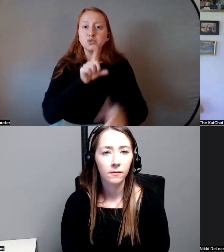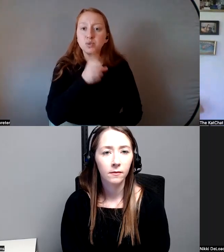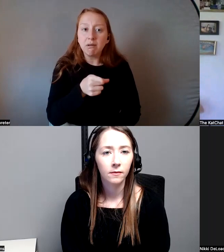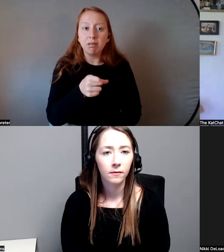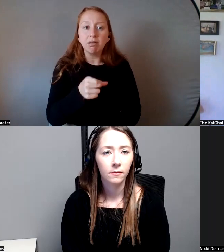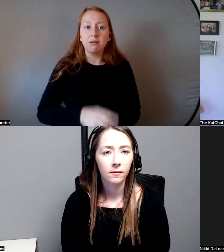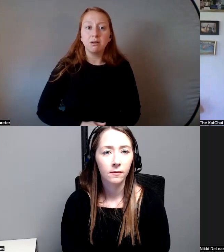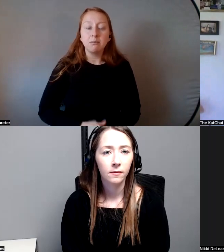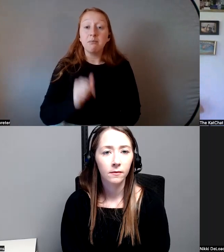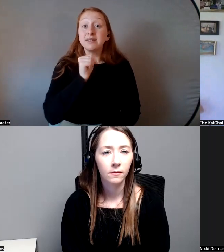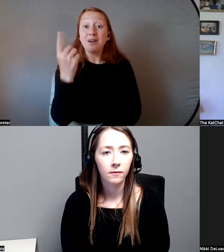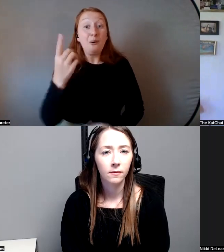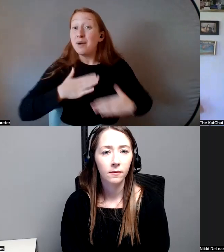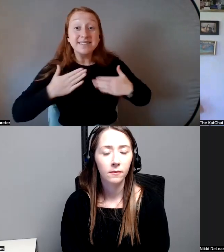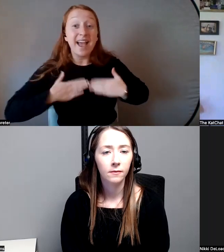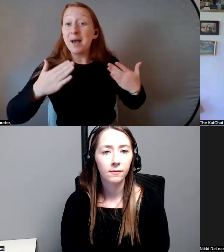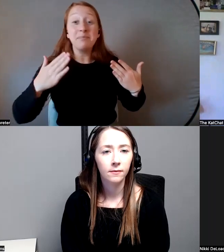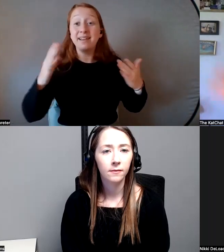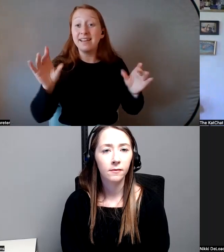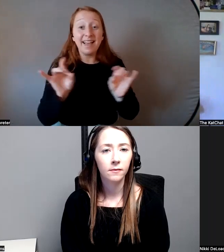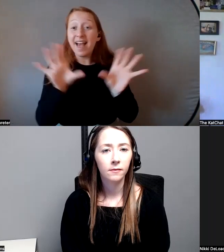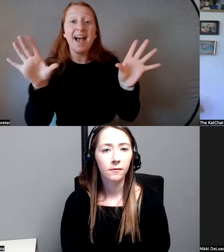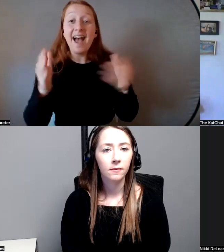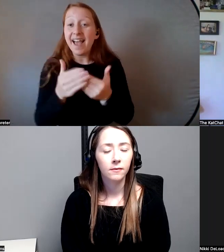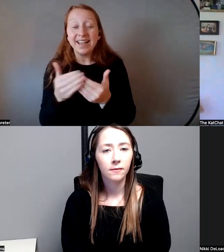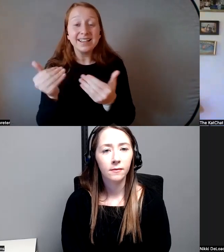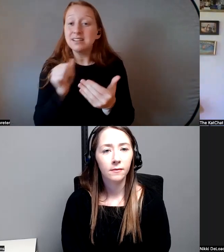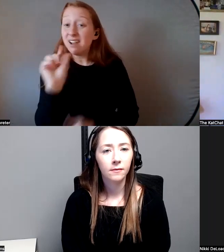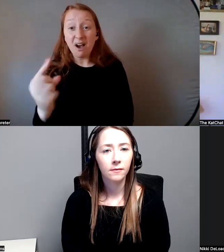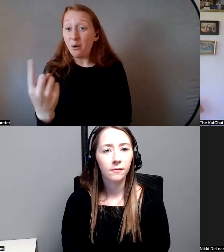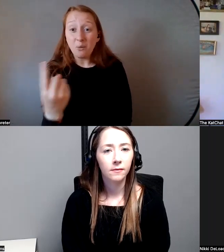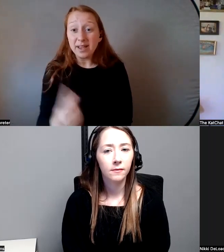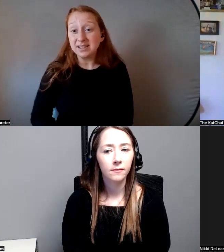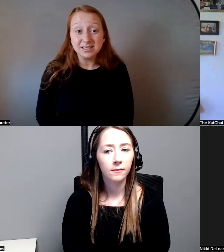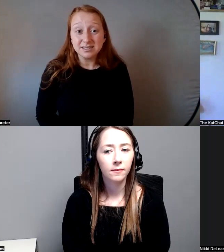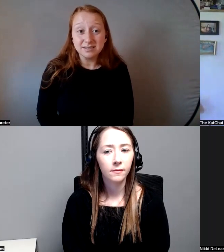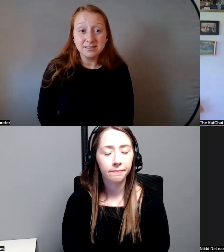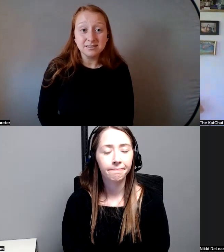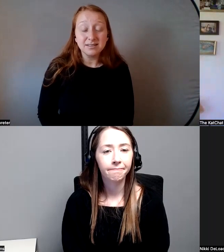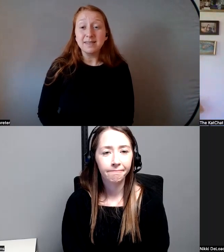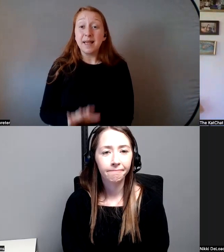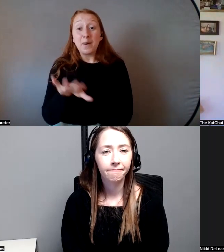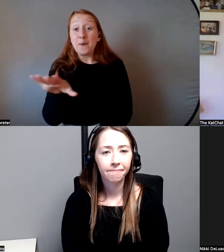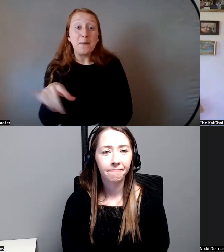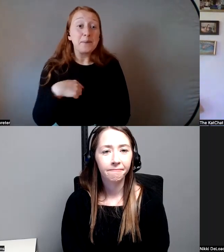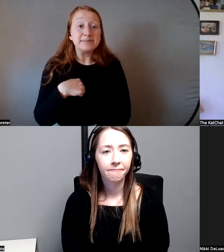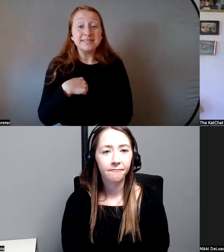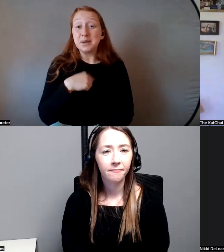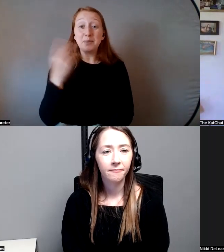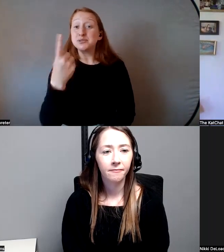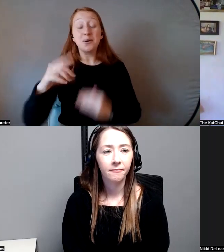so happy, so easy. So, oh, this is not a child. Oh, we're gonna be going like